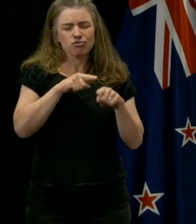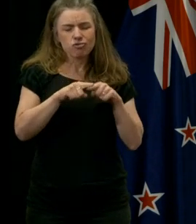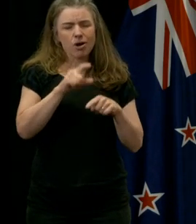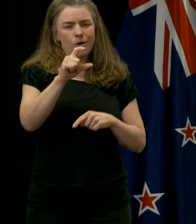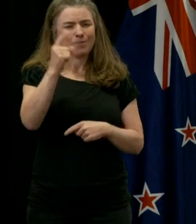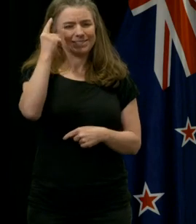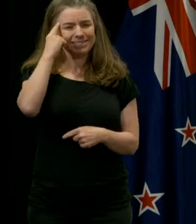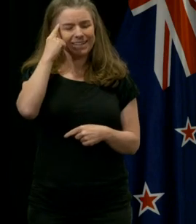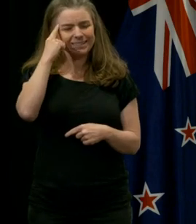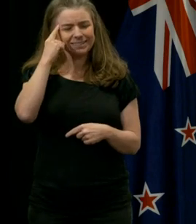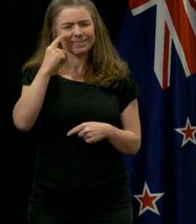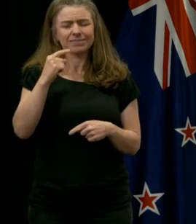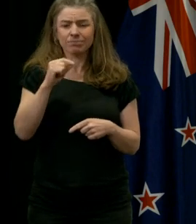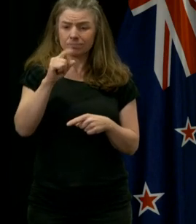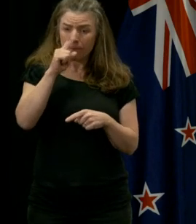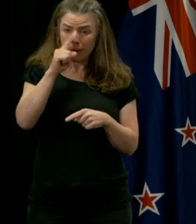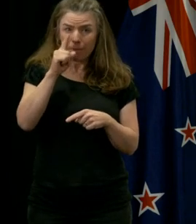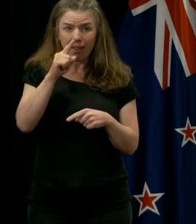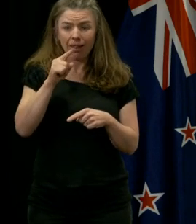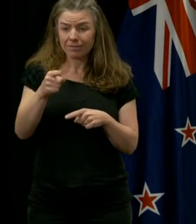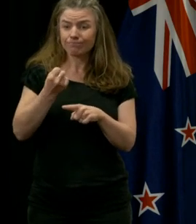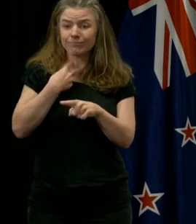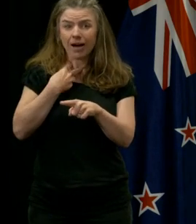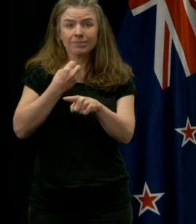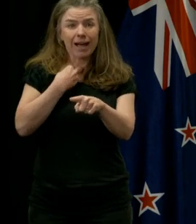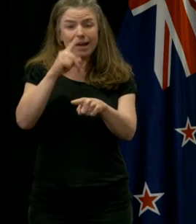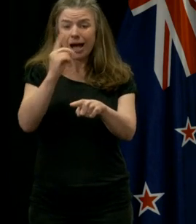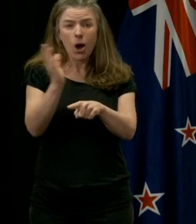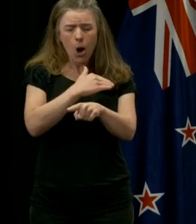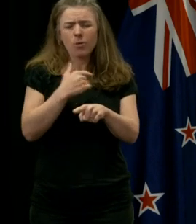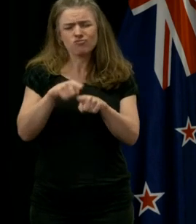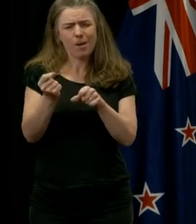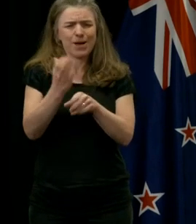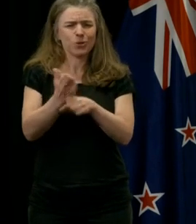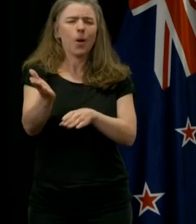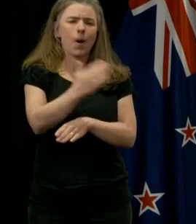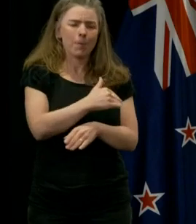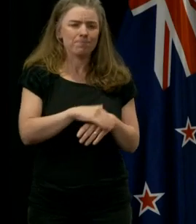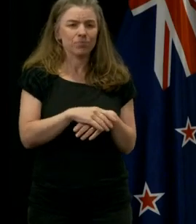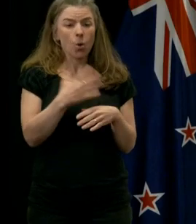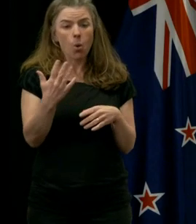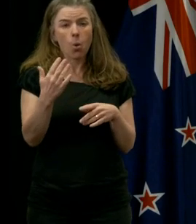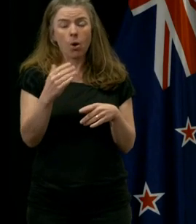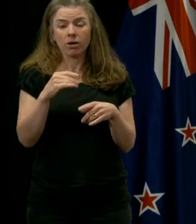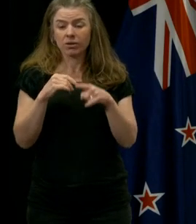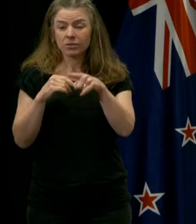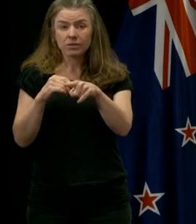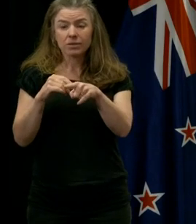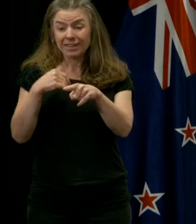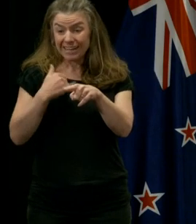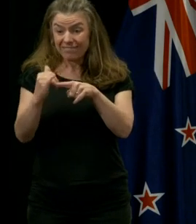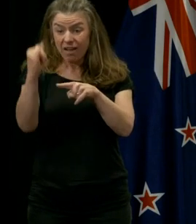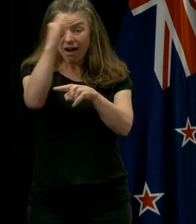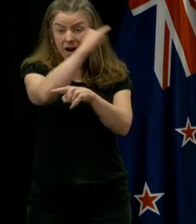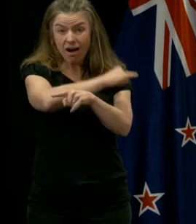make sure that people can get home if they're at a ferry terminal, or get a flight if the only way they can get home from Dunedin to Auckland